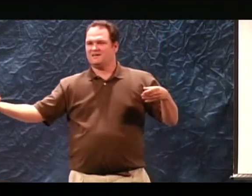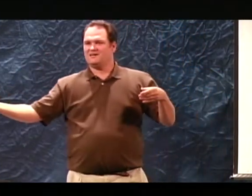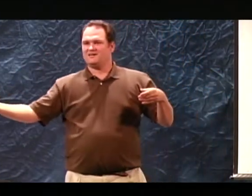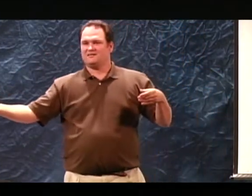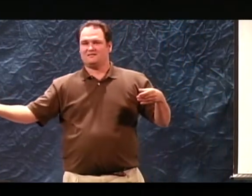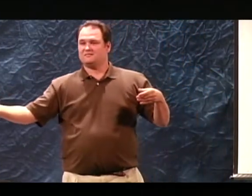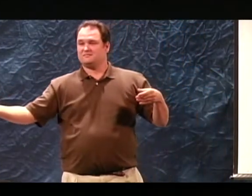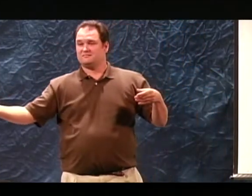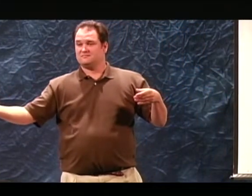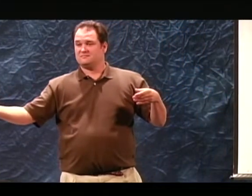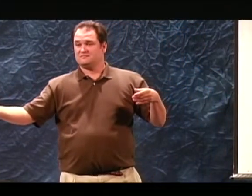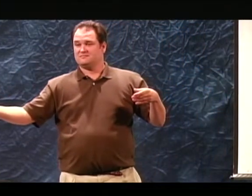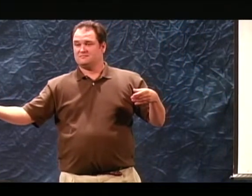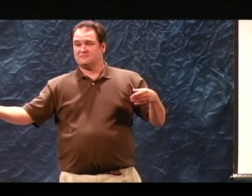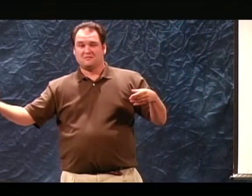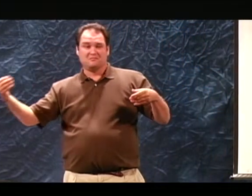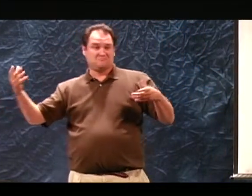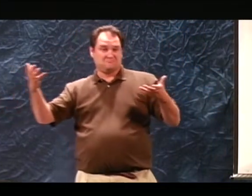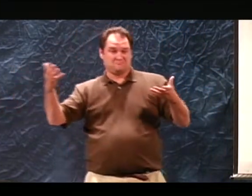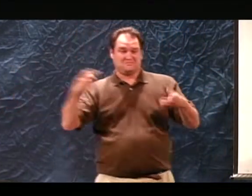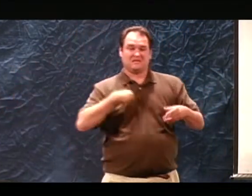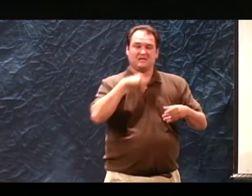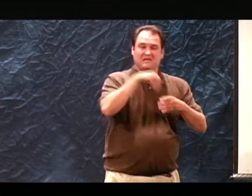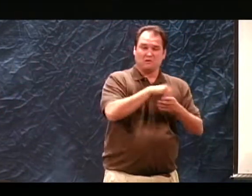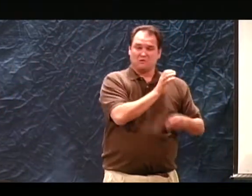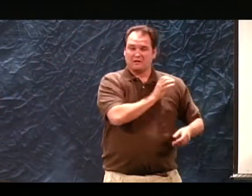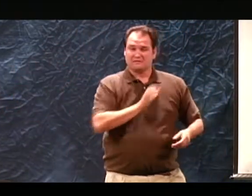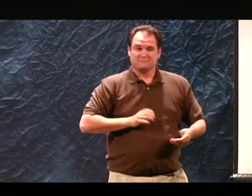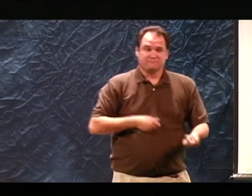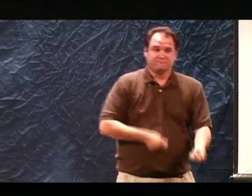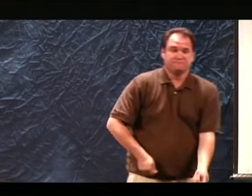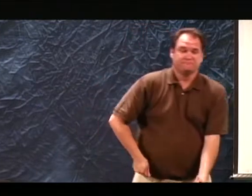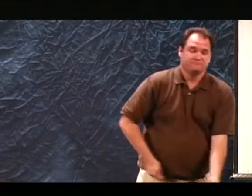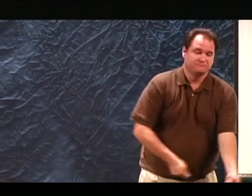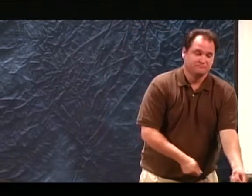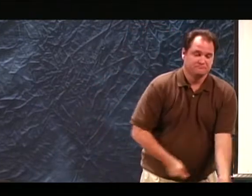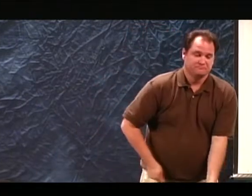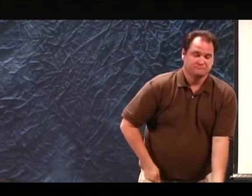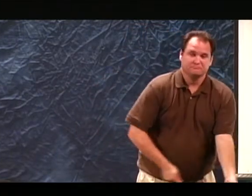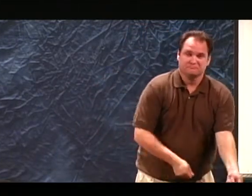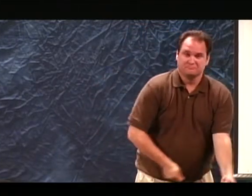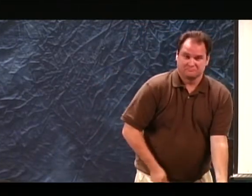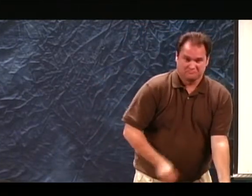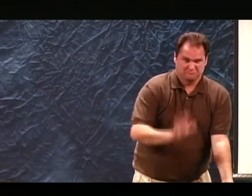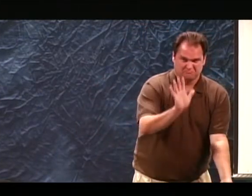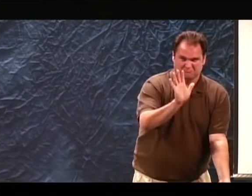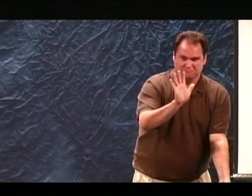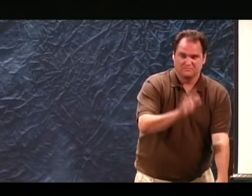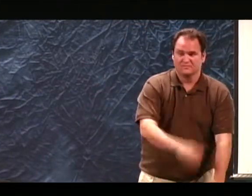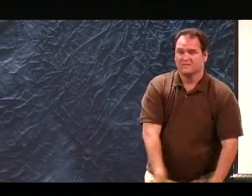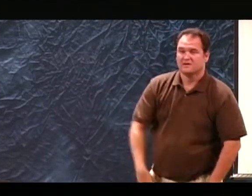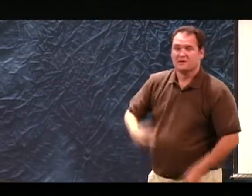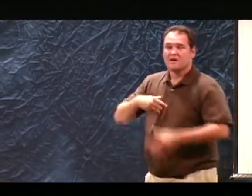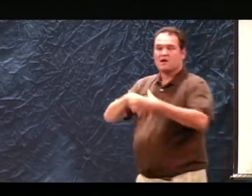it meets the alternative of being outside of christ would you rather be a janitor in